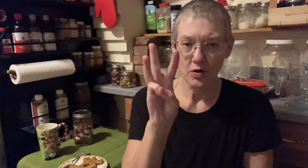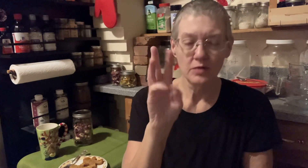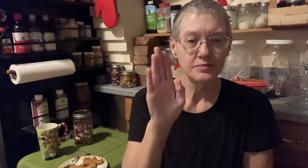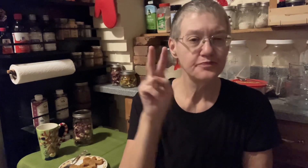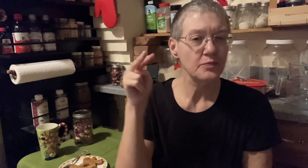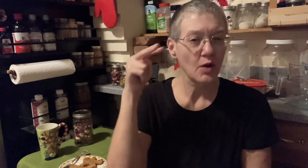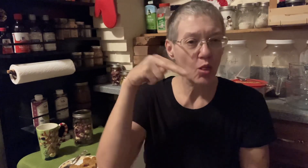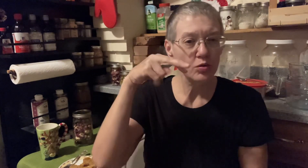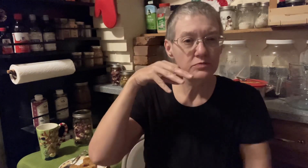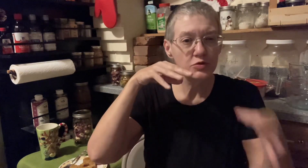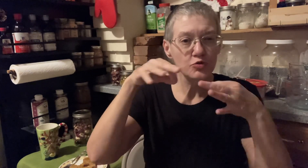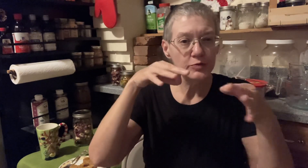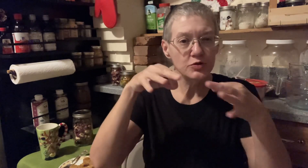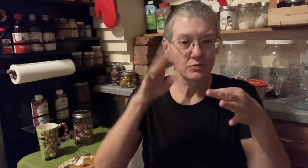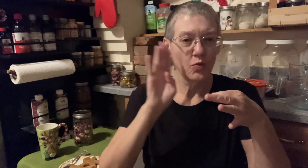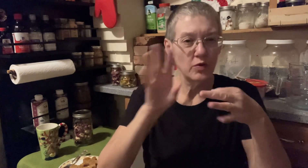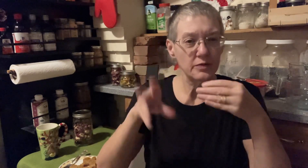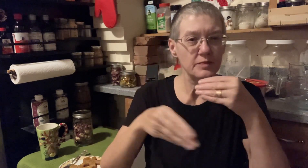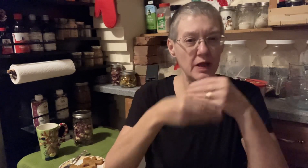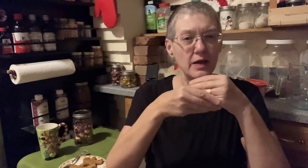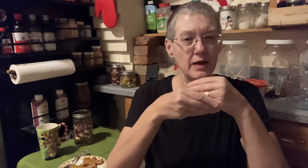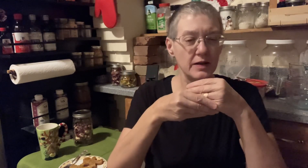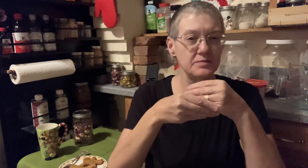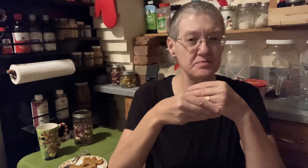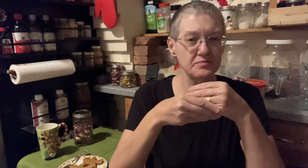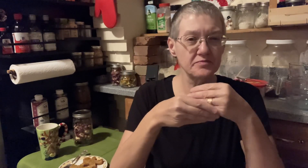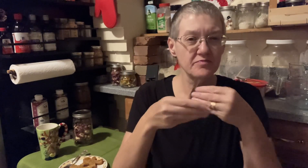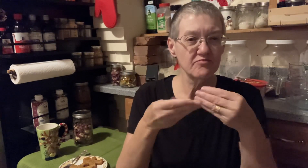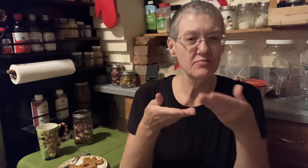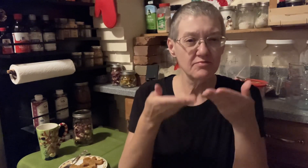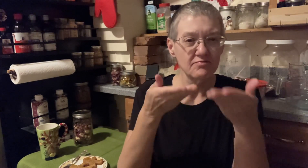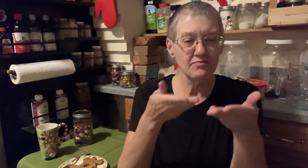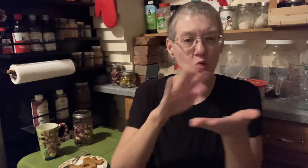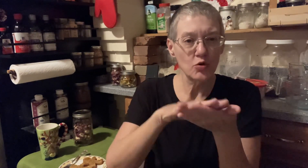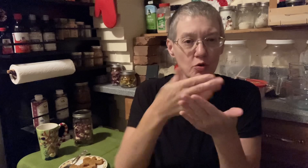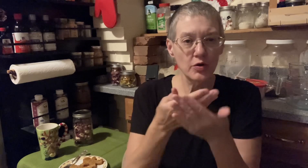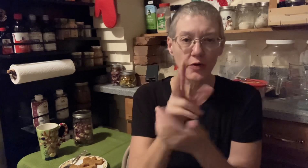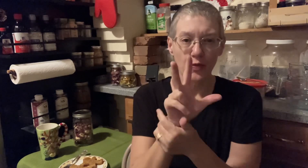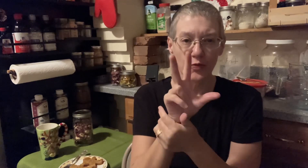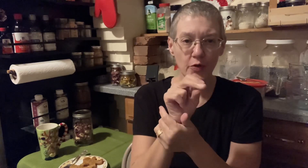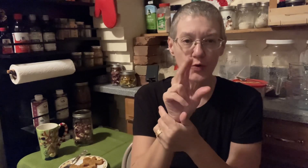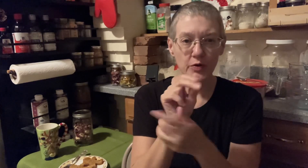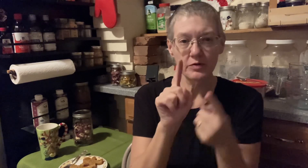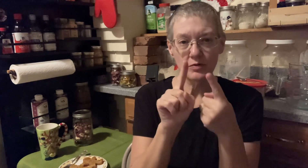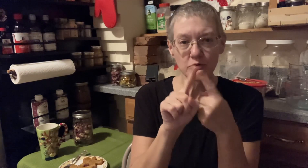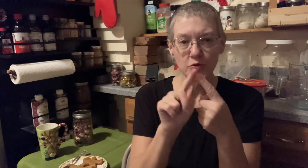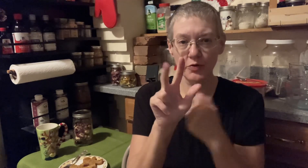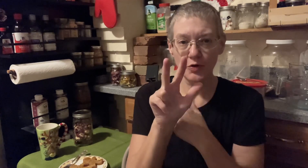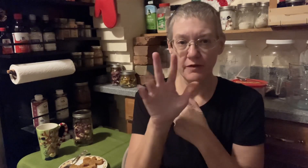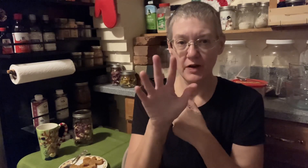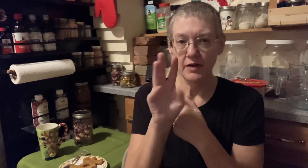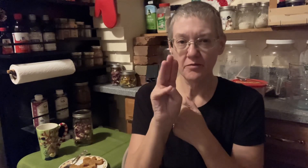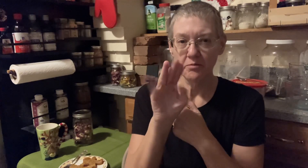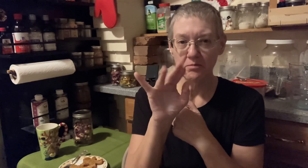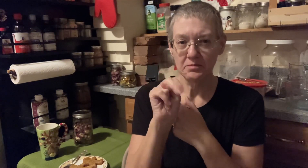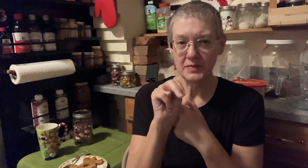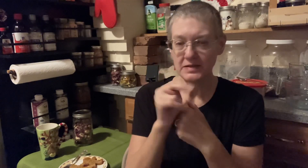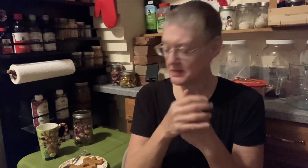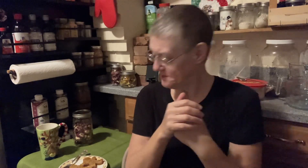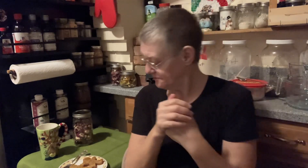but it's not raw. So look in the description. I'm going to add my thoughts on my recommendation on how long to cook it. 30 to 35